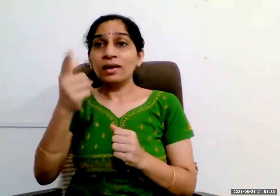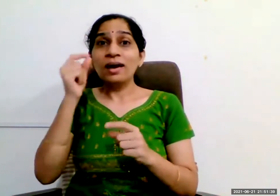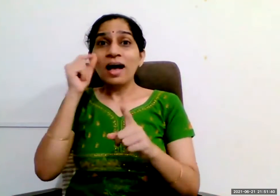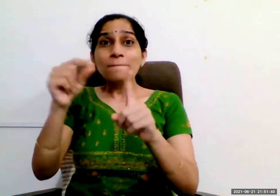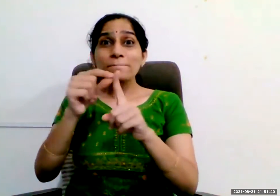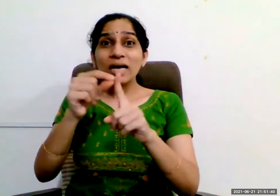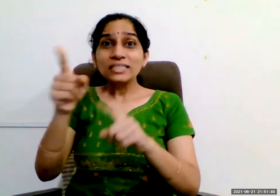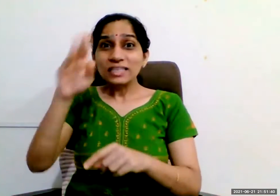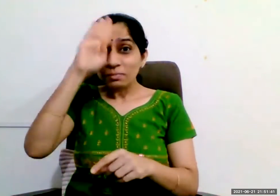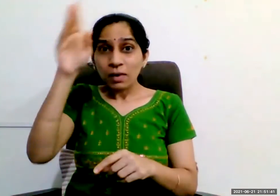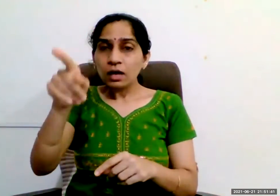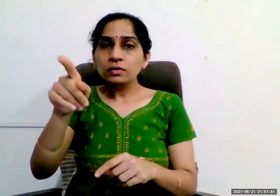life.